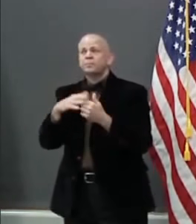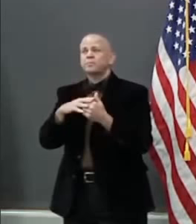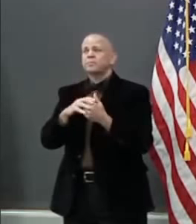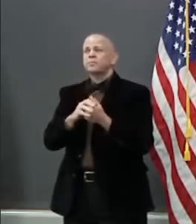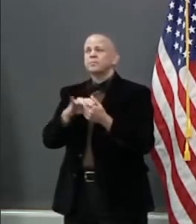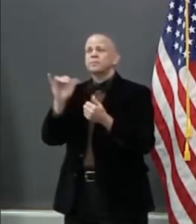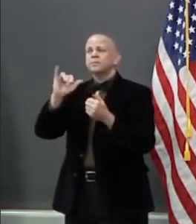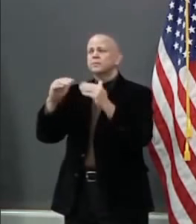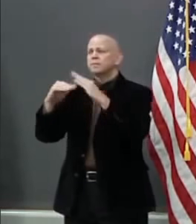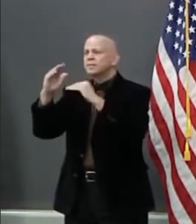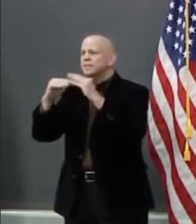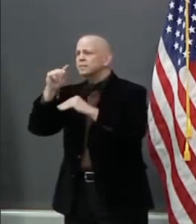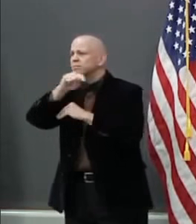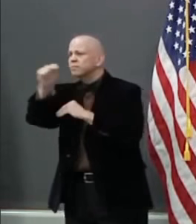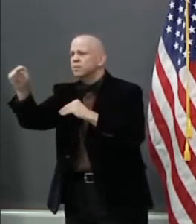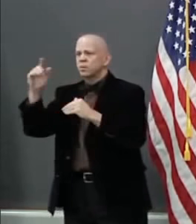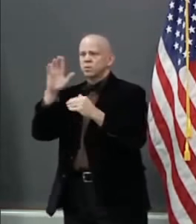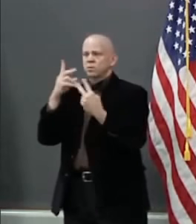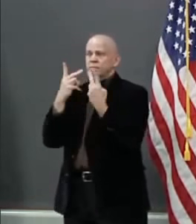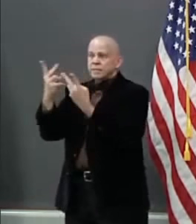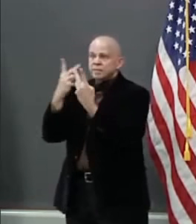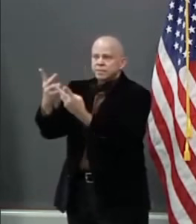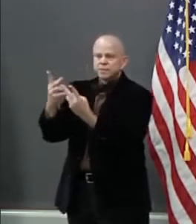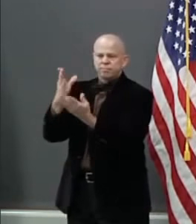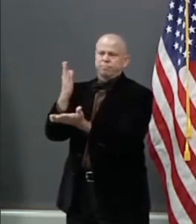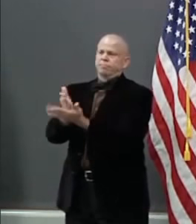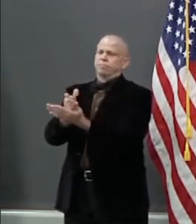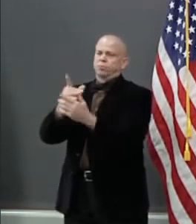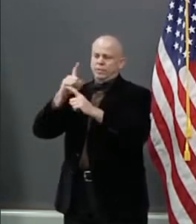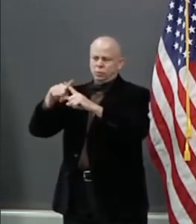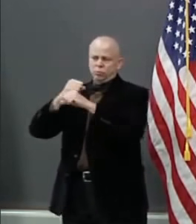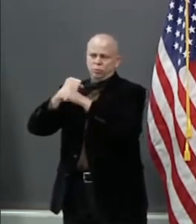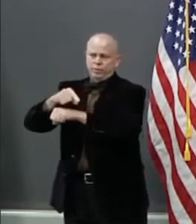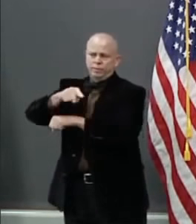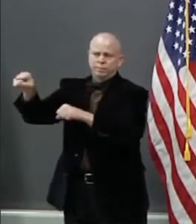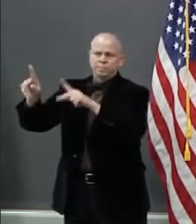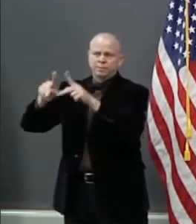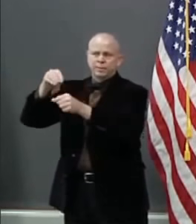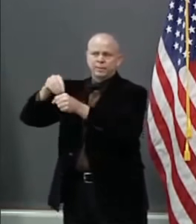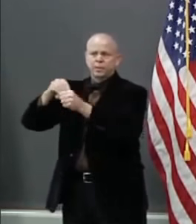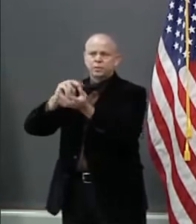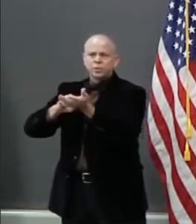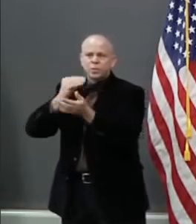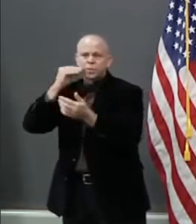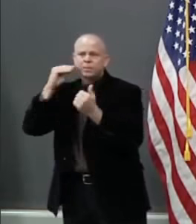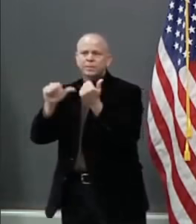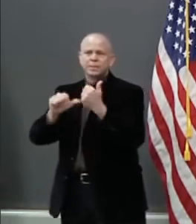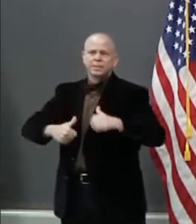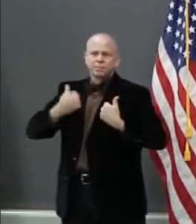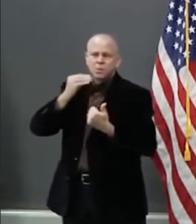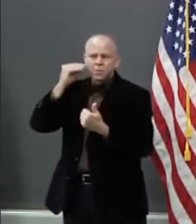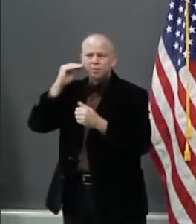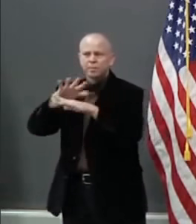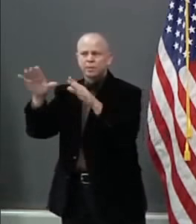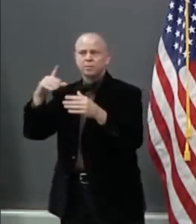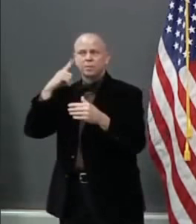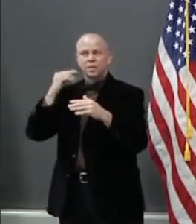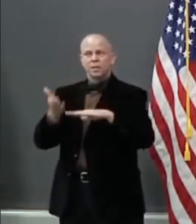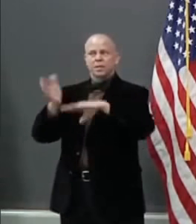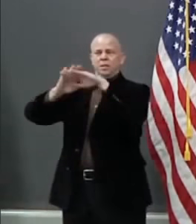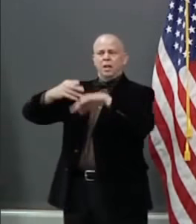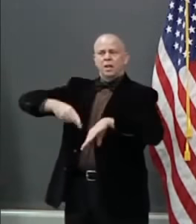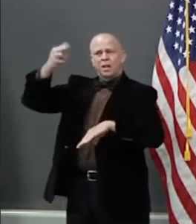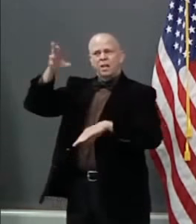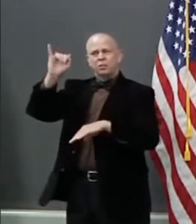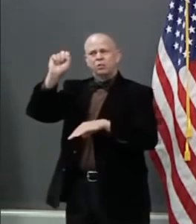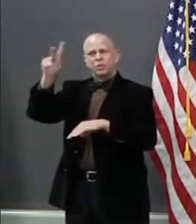most vulnerable fellow Oregonians who have the highest COVID-19 fatality rate, who are at the greatest risk from community spread getting